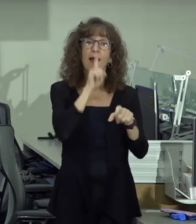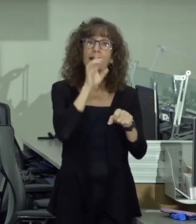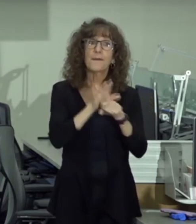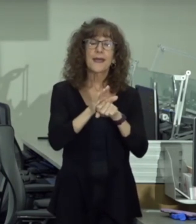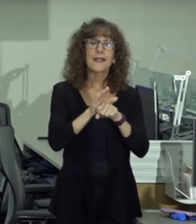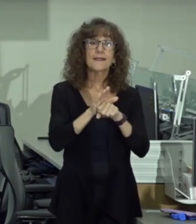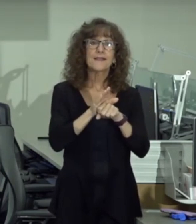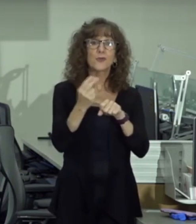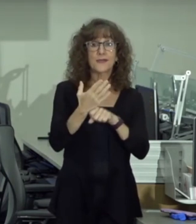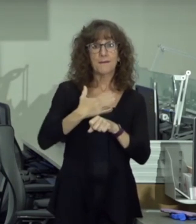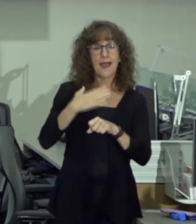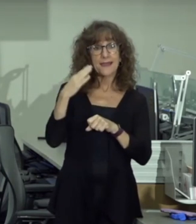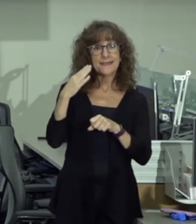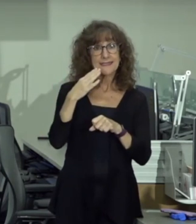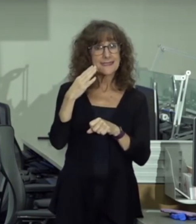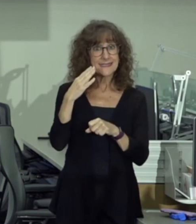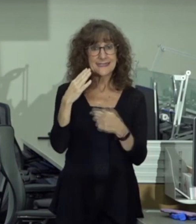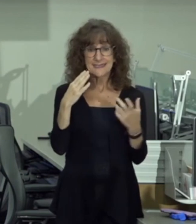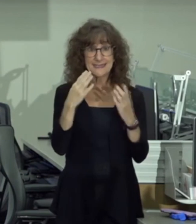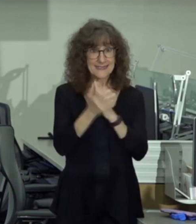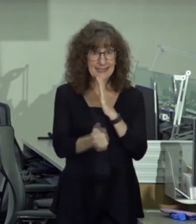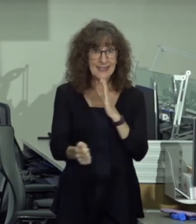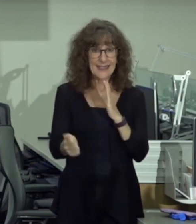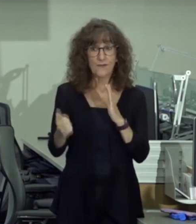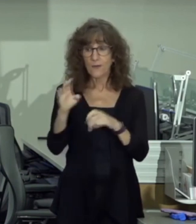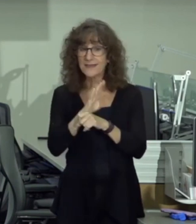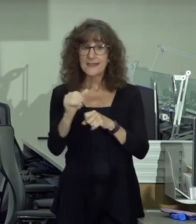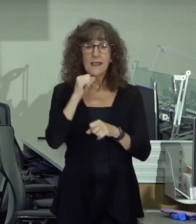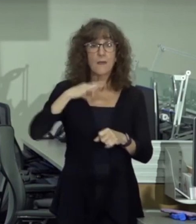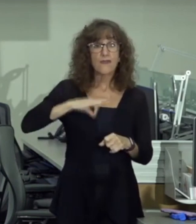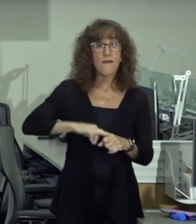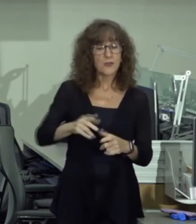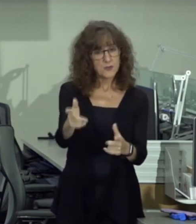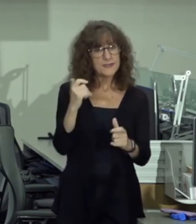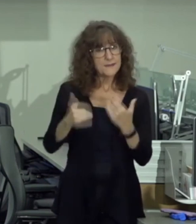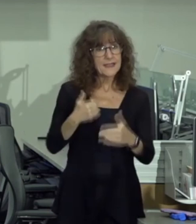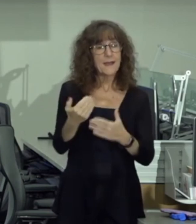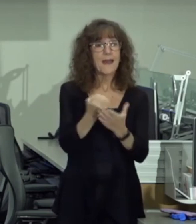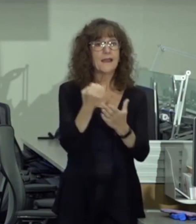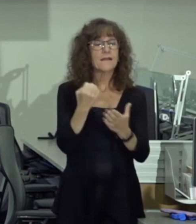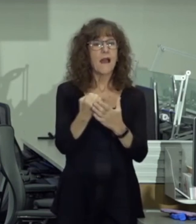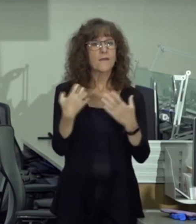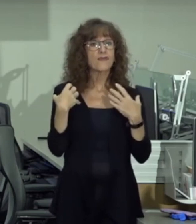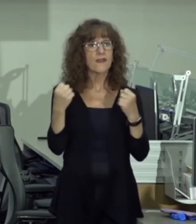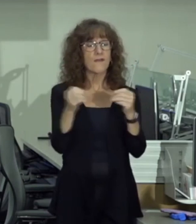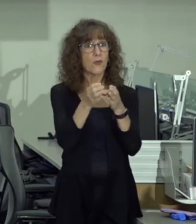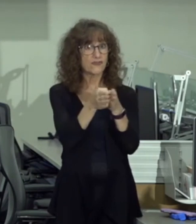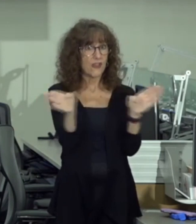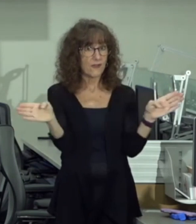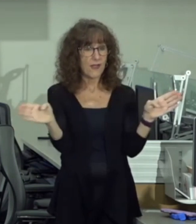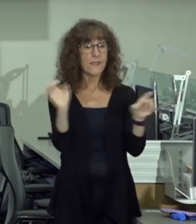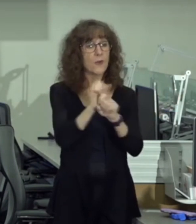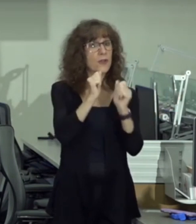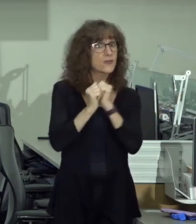to using my expertise in business and not-for-profit work to help speed up our economic recovery more generally. By